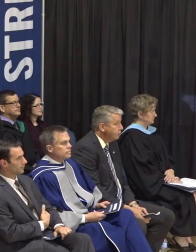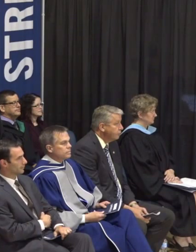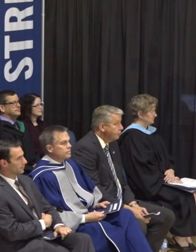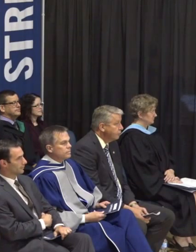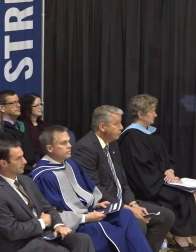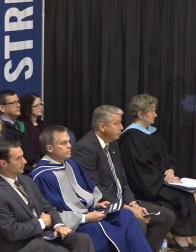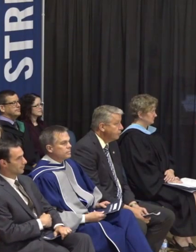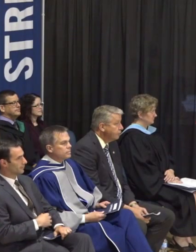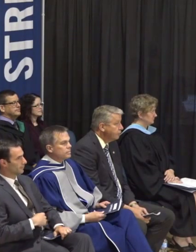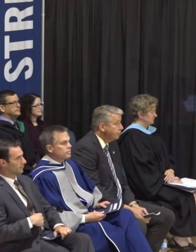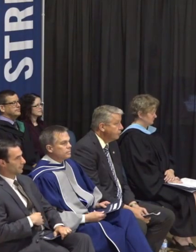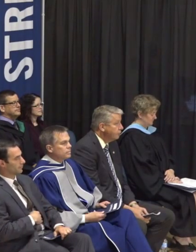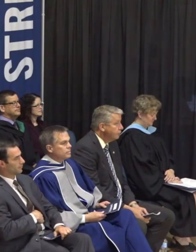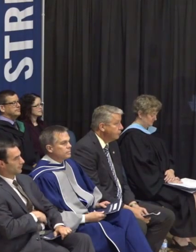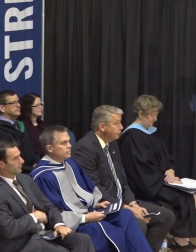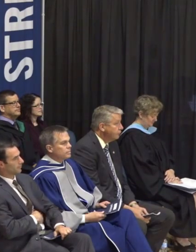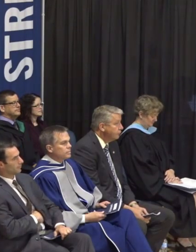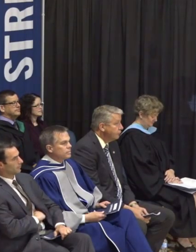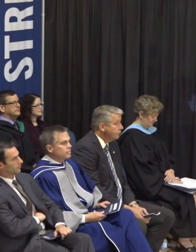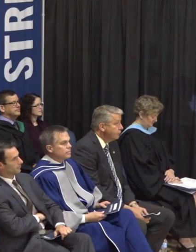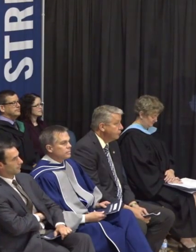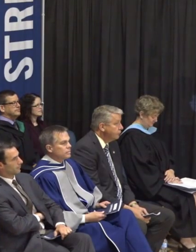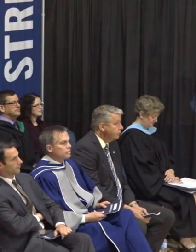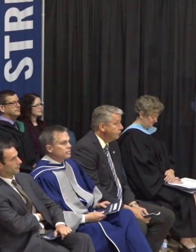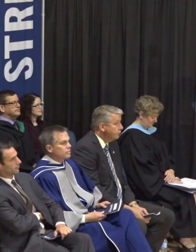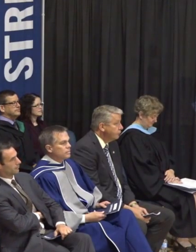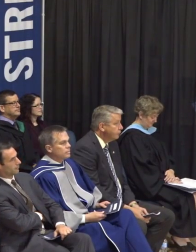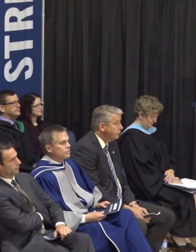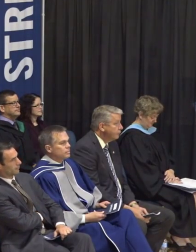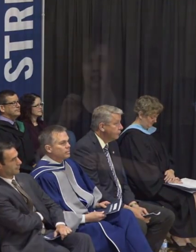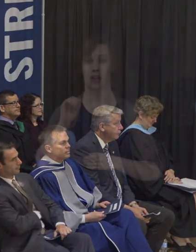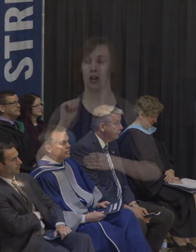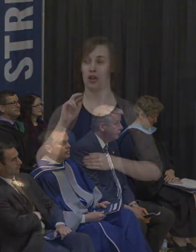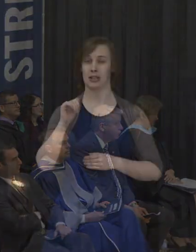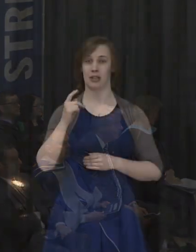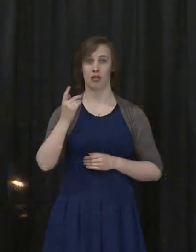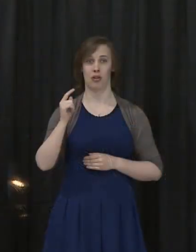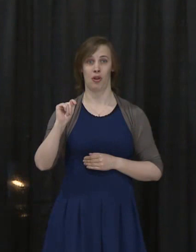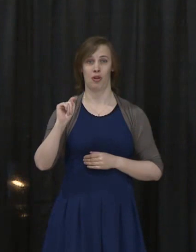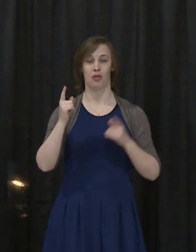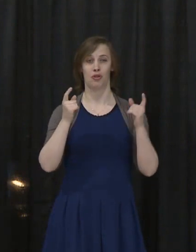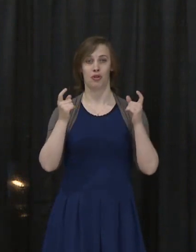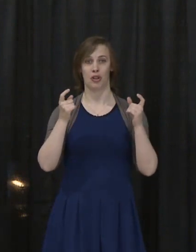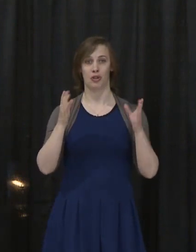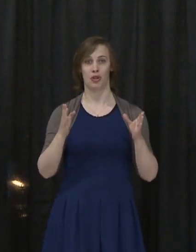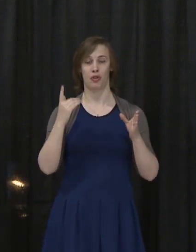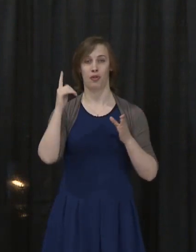Registrar. Christine Arsenal, Director, Enrollment and Registrar.